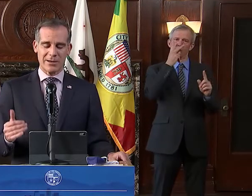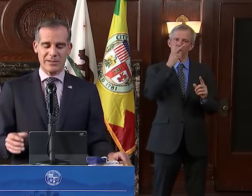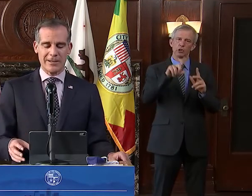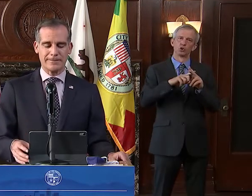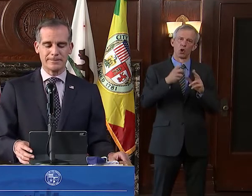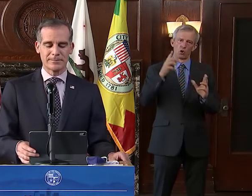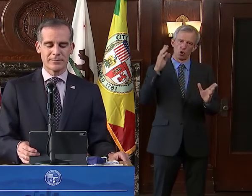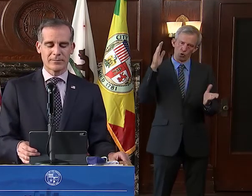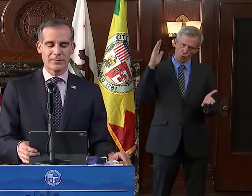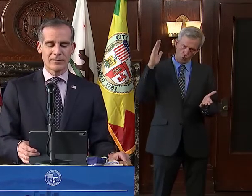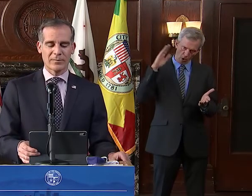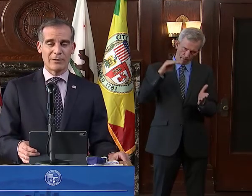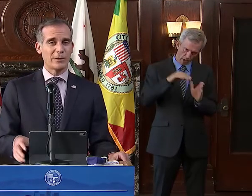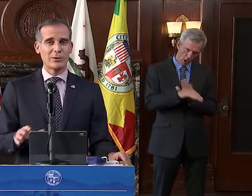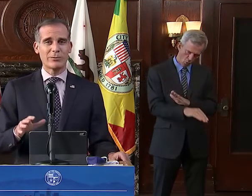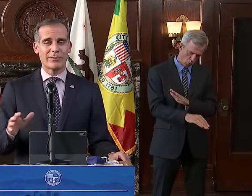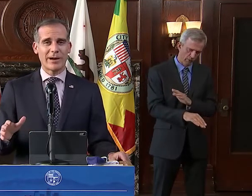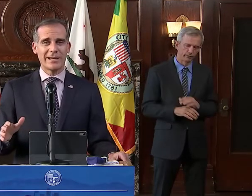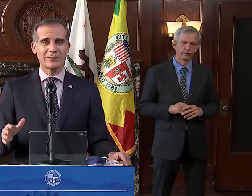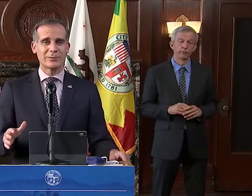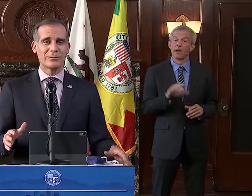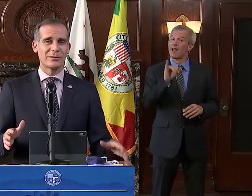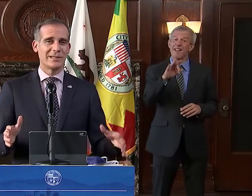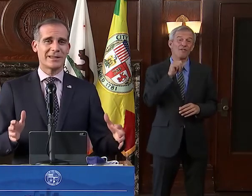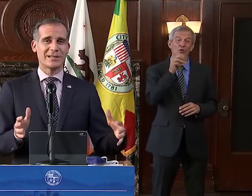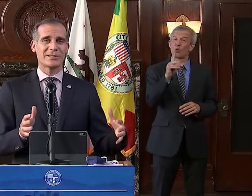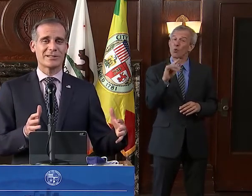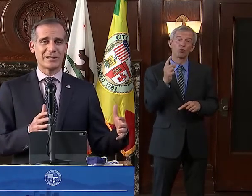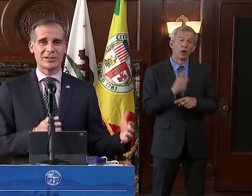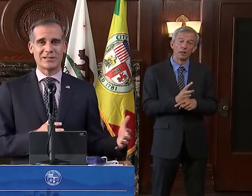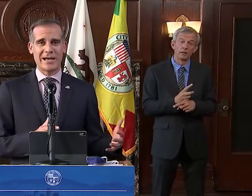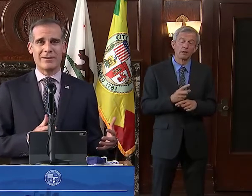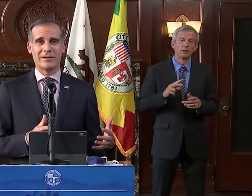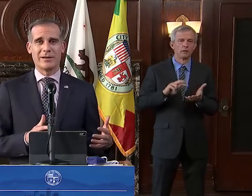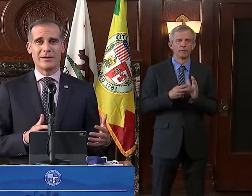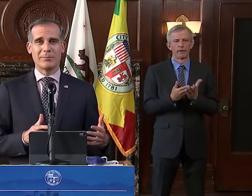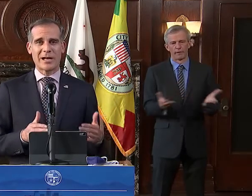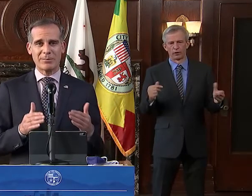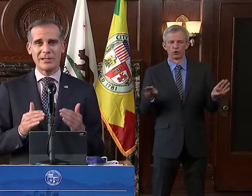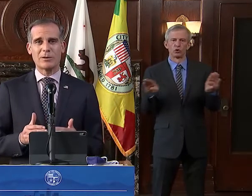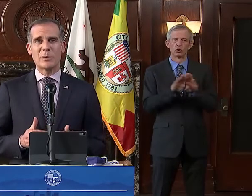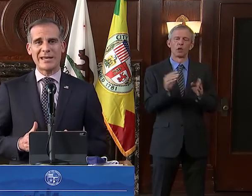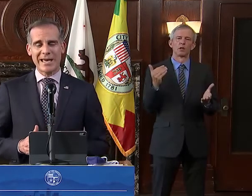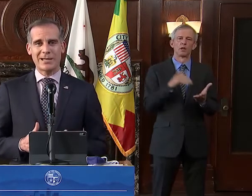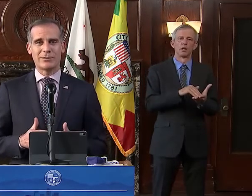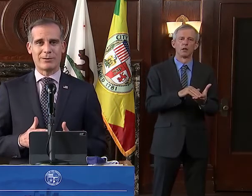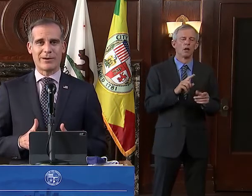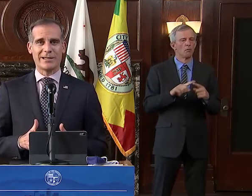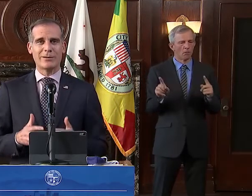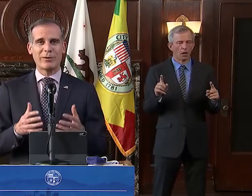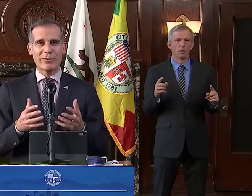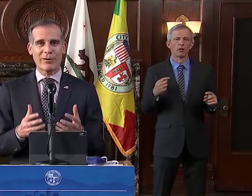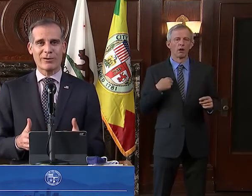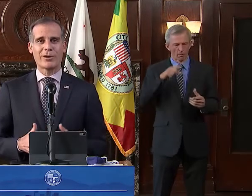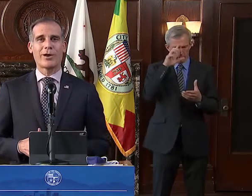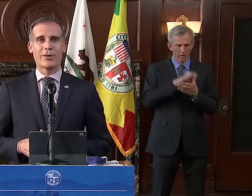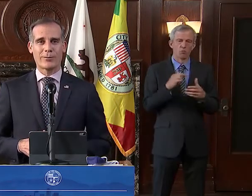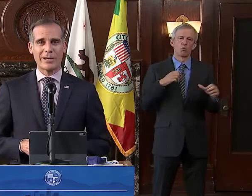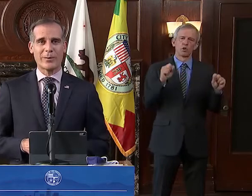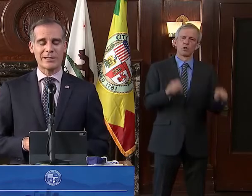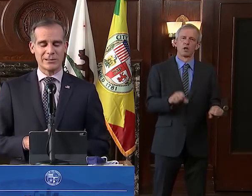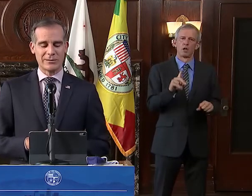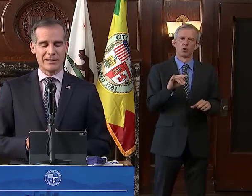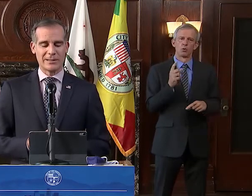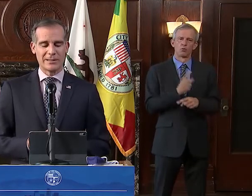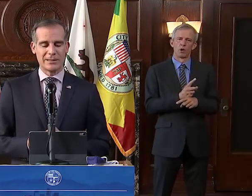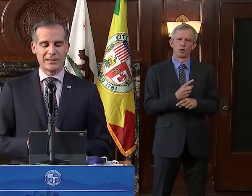begin to come down. If we don't do it right, we'll see things get shut down. But I believe that we can do it right, and we've earned the